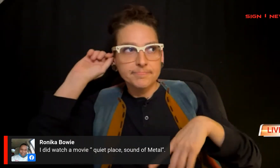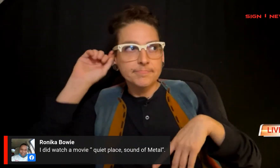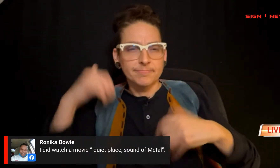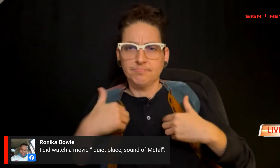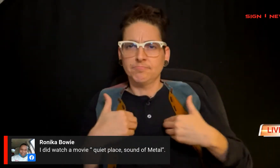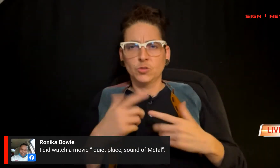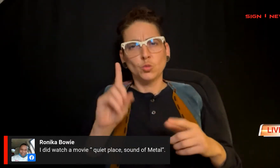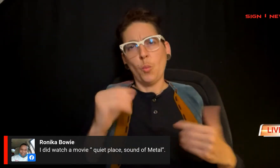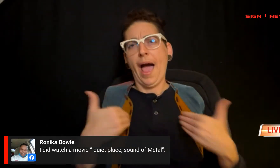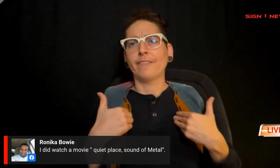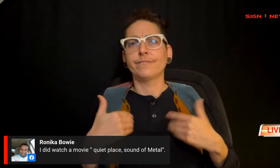Just a different perspective.